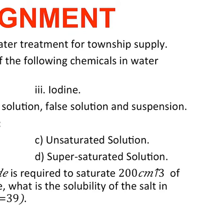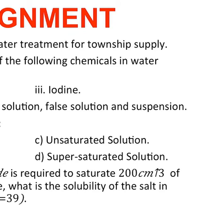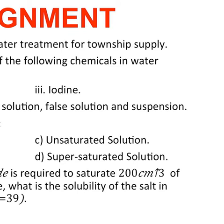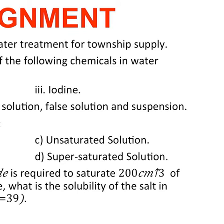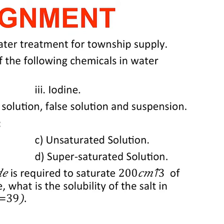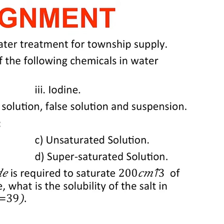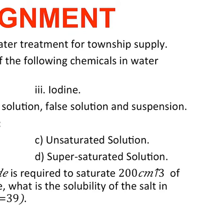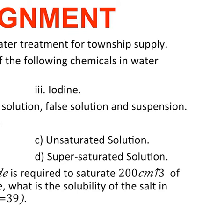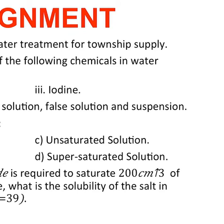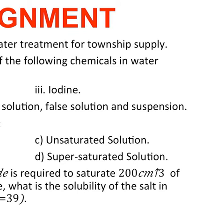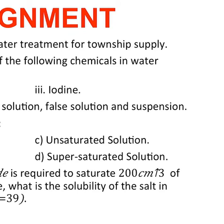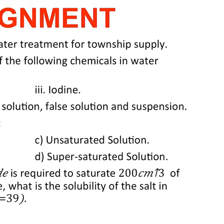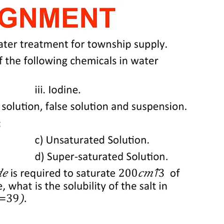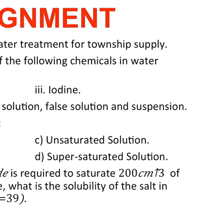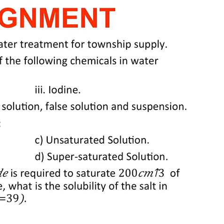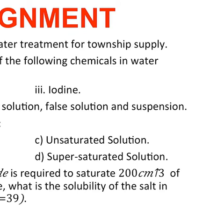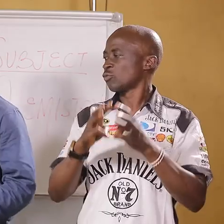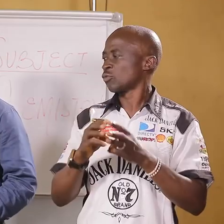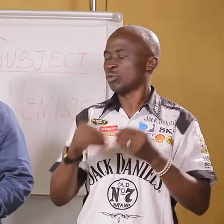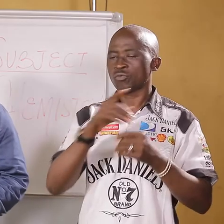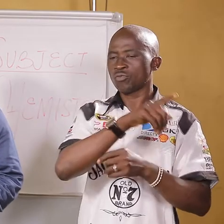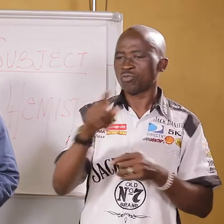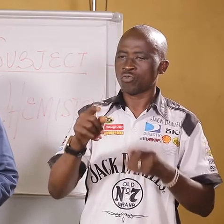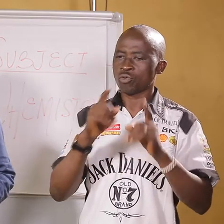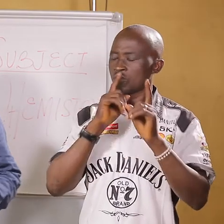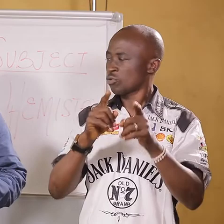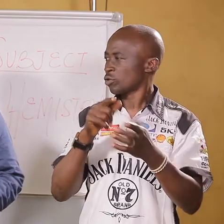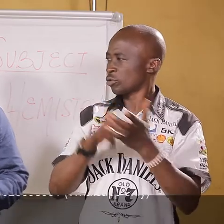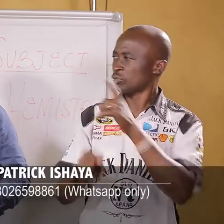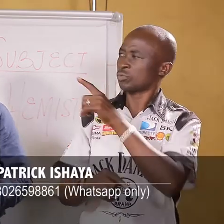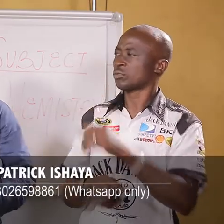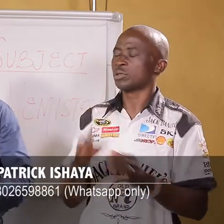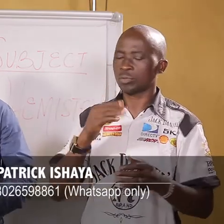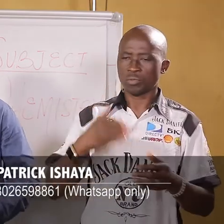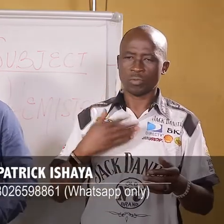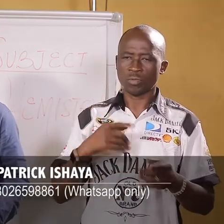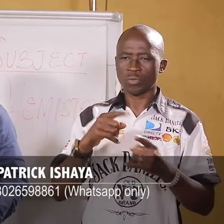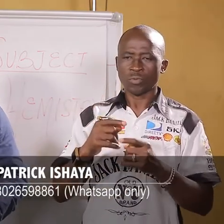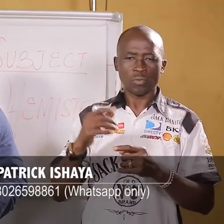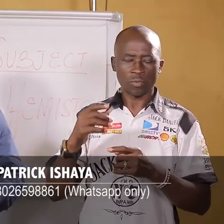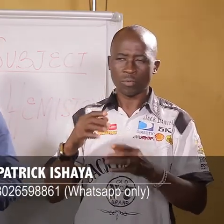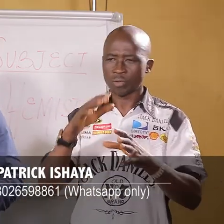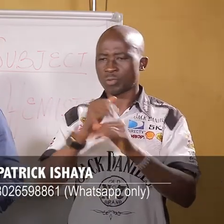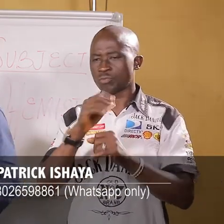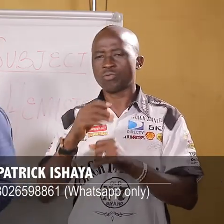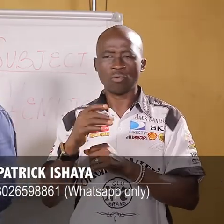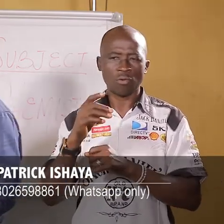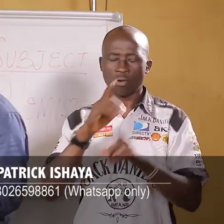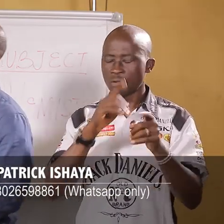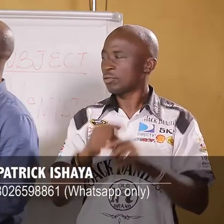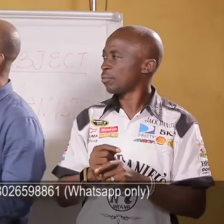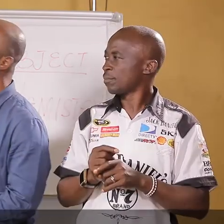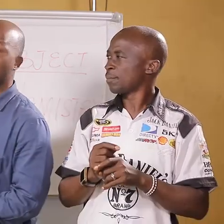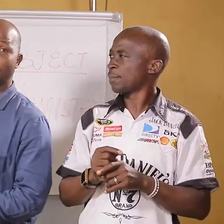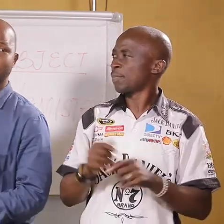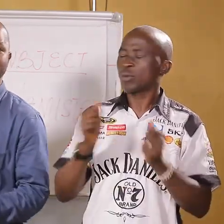that we gave you earlier, I'm sure you'll be able to resolve this calculation, and we'll be happy to receive your feedback in the contacts I'm going to